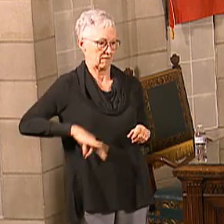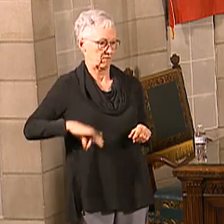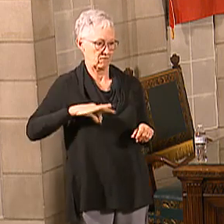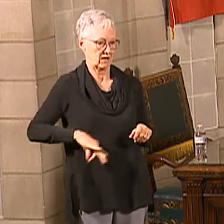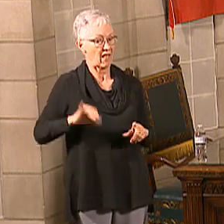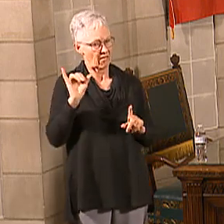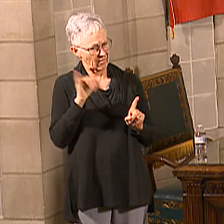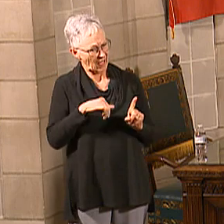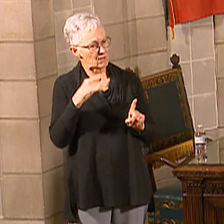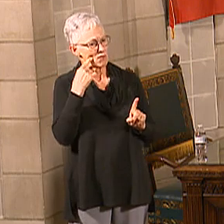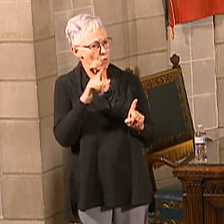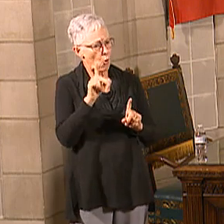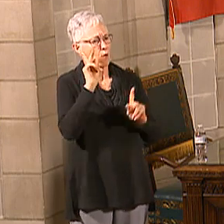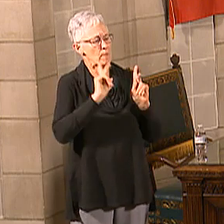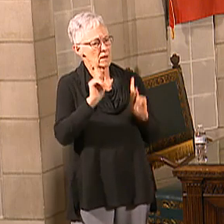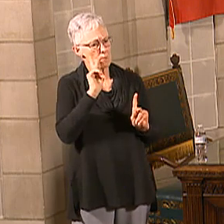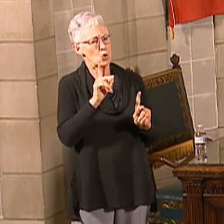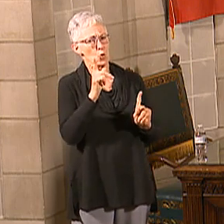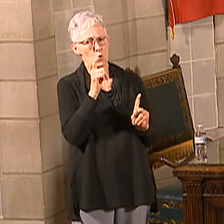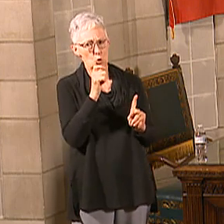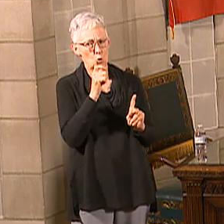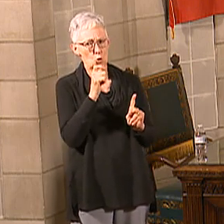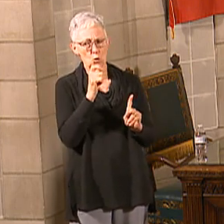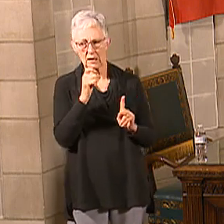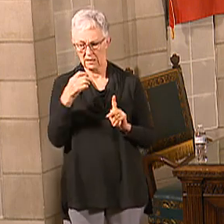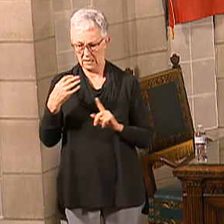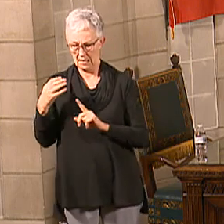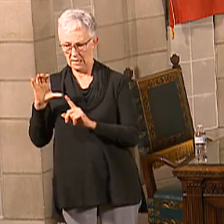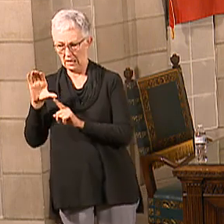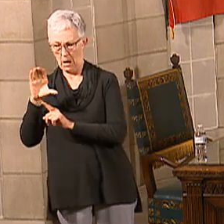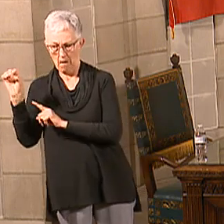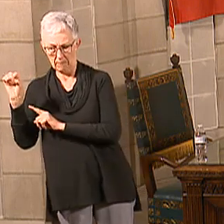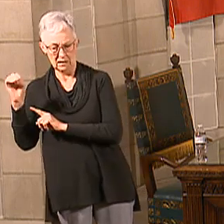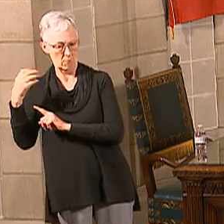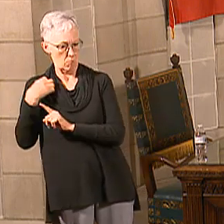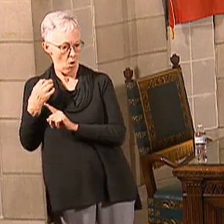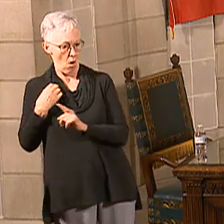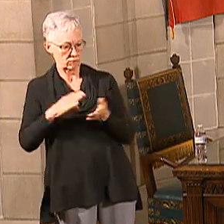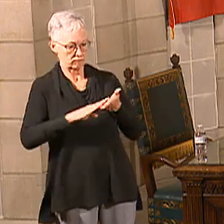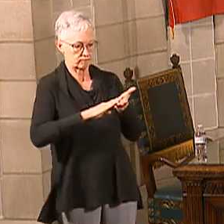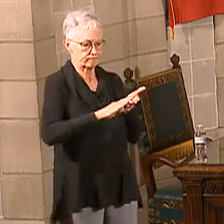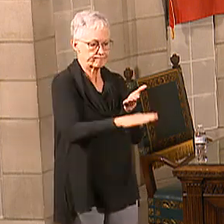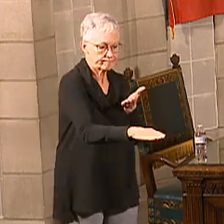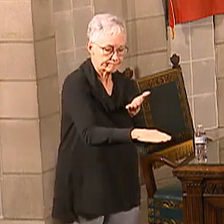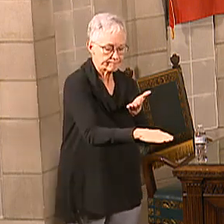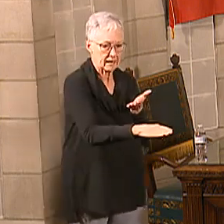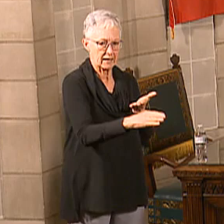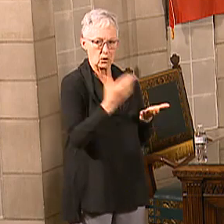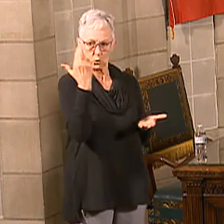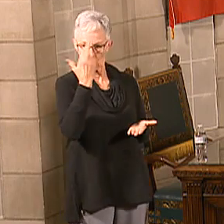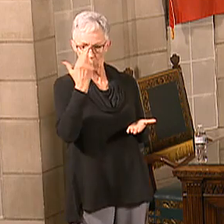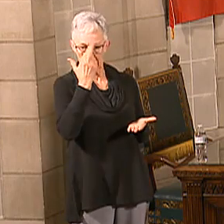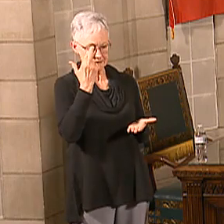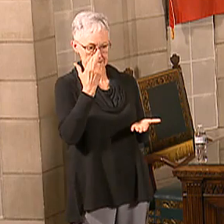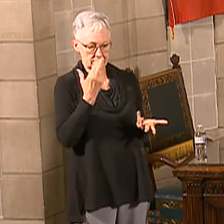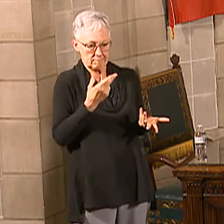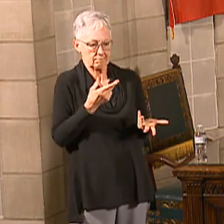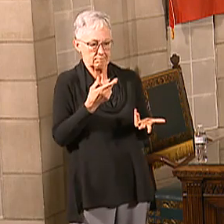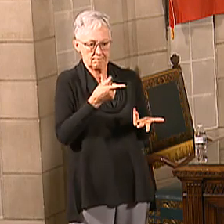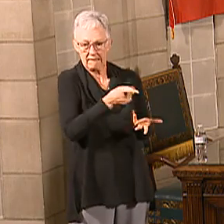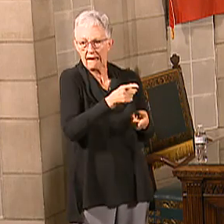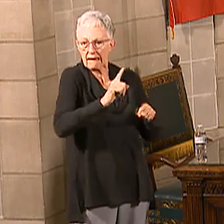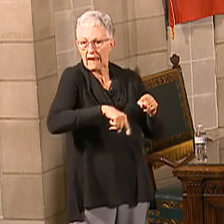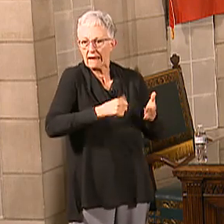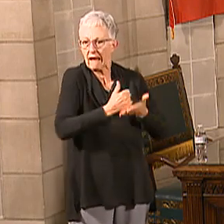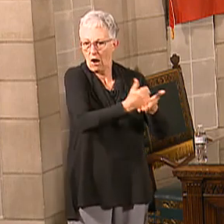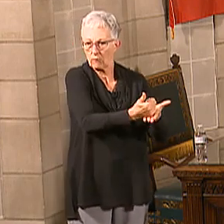people for people who are laid off due to no fault of their own. So if your employer lays you